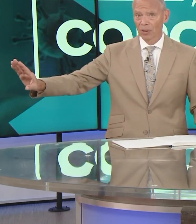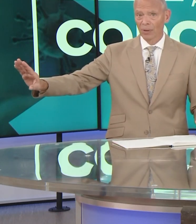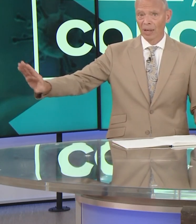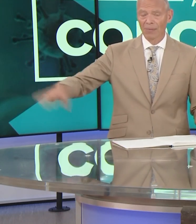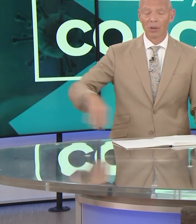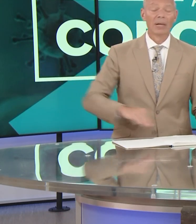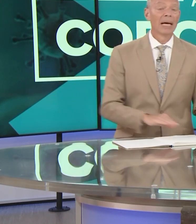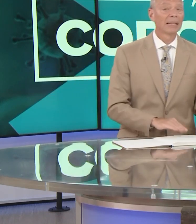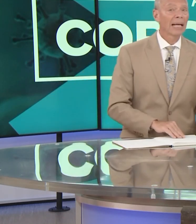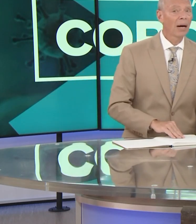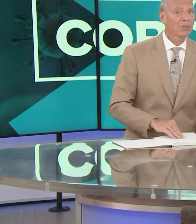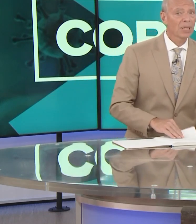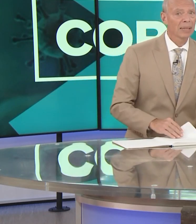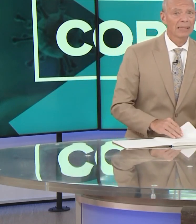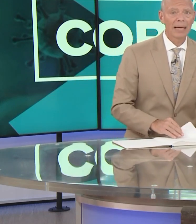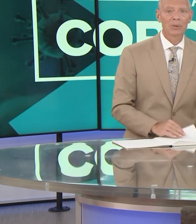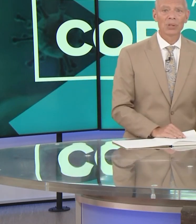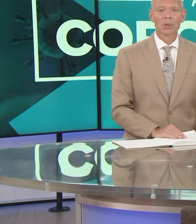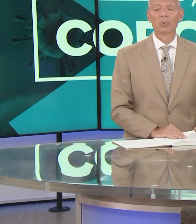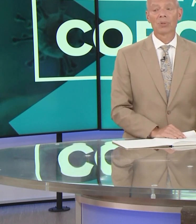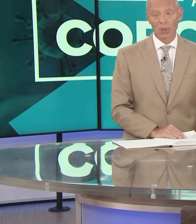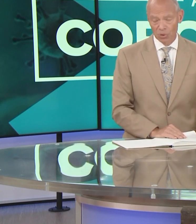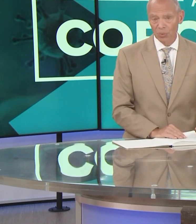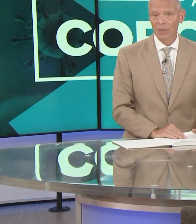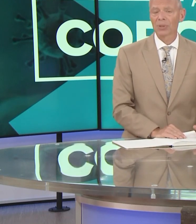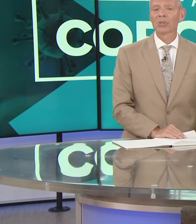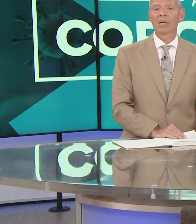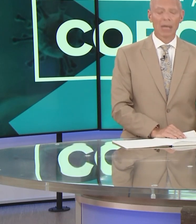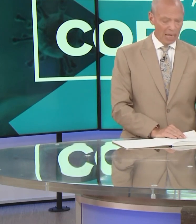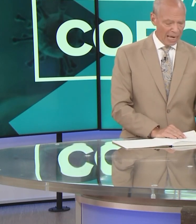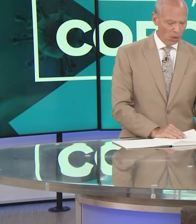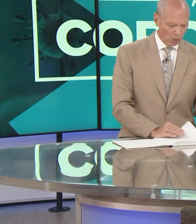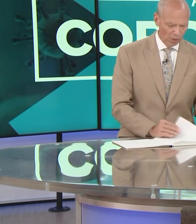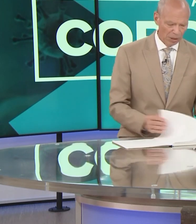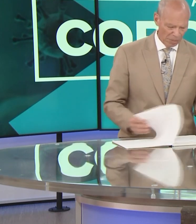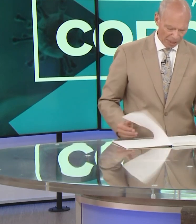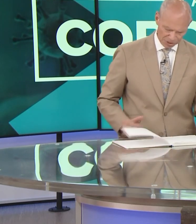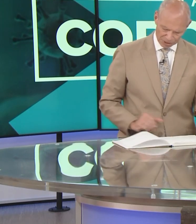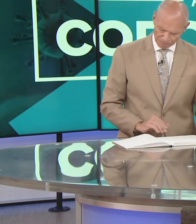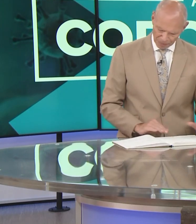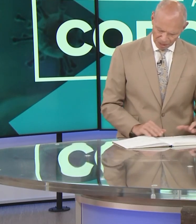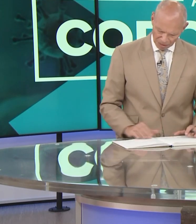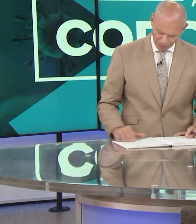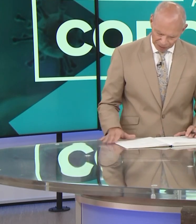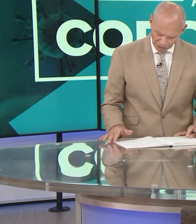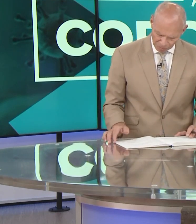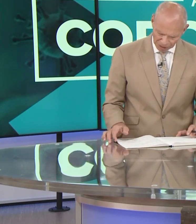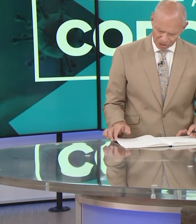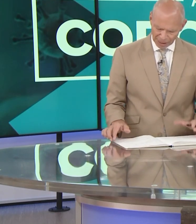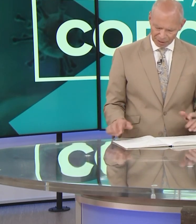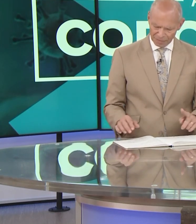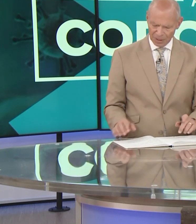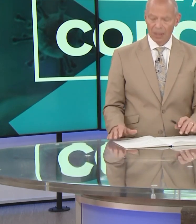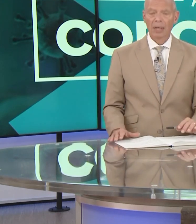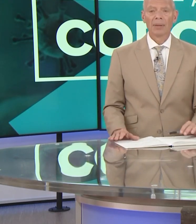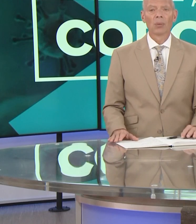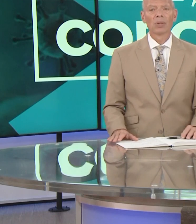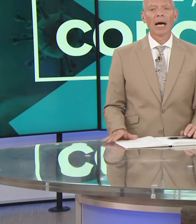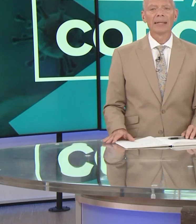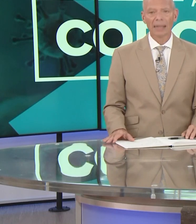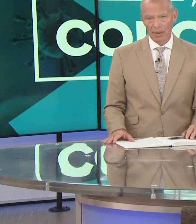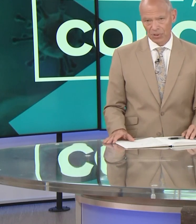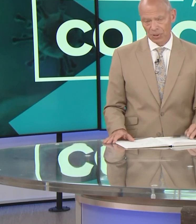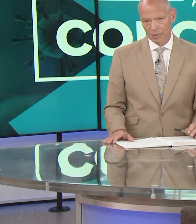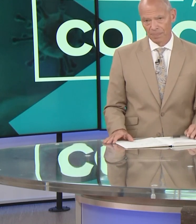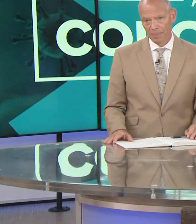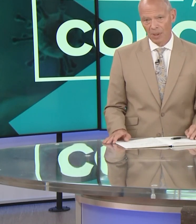that, according to the governor, and now it's gotten down to social distancing and wearing the mask. And finally, the biggest negative, there were